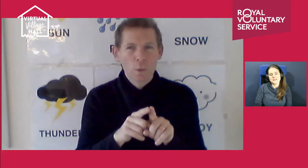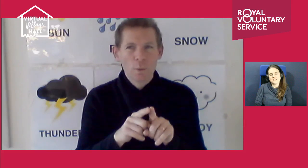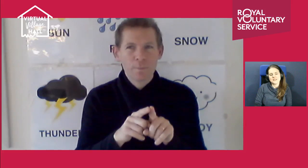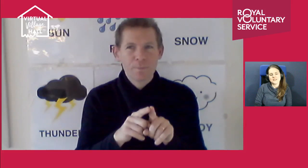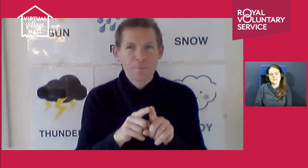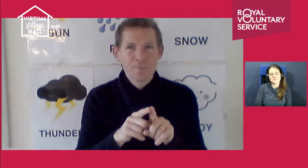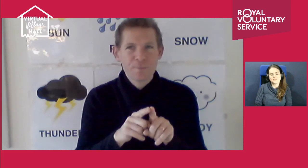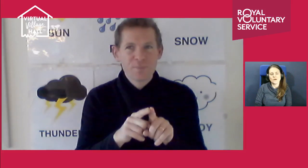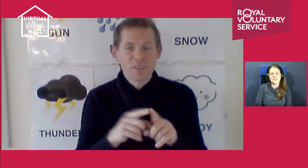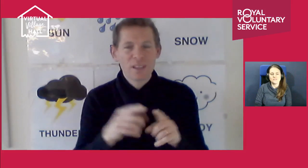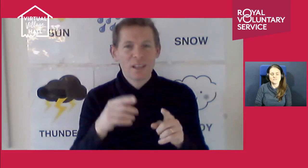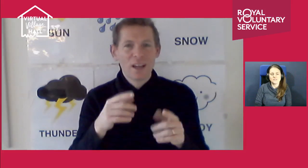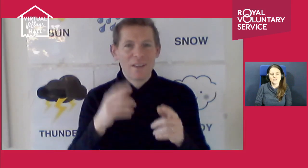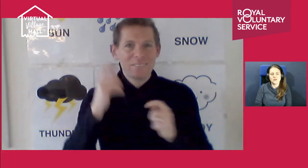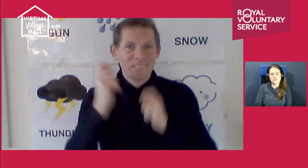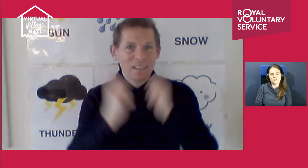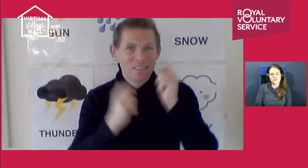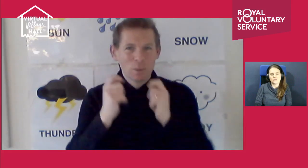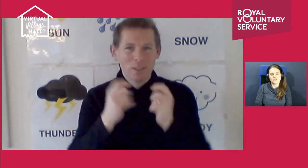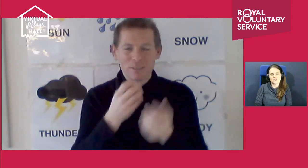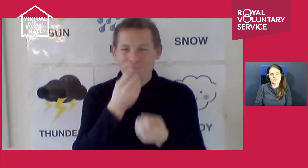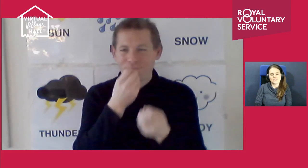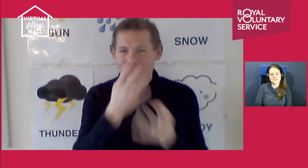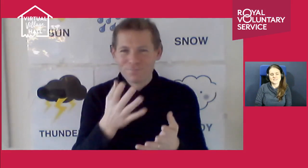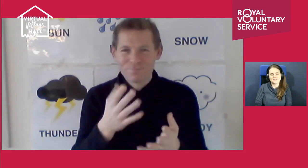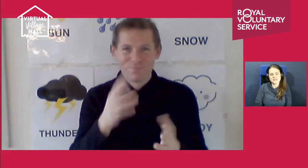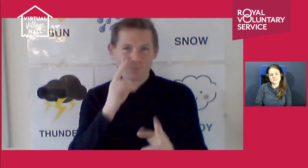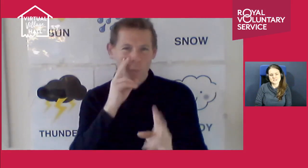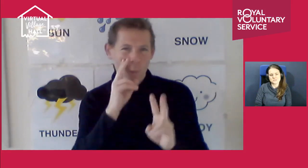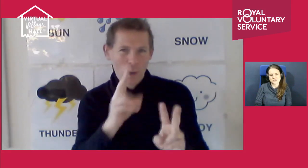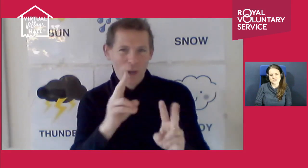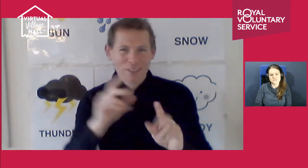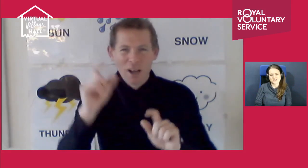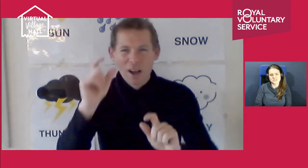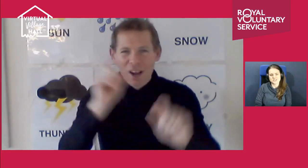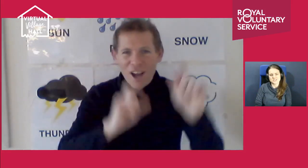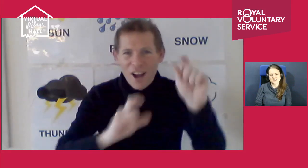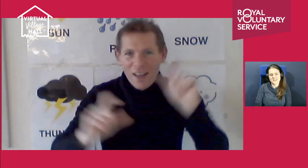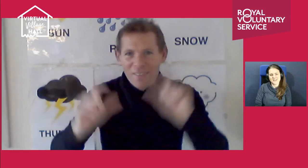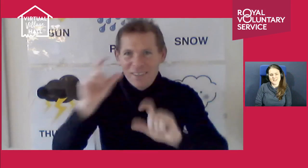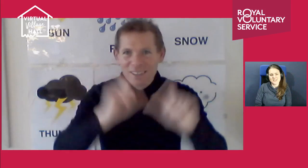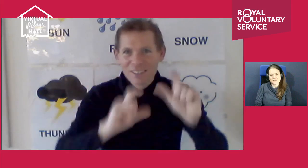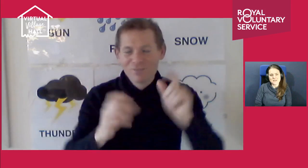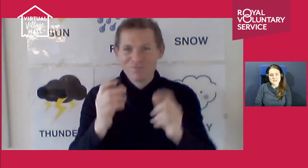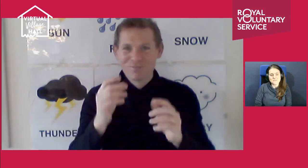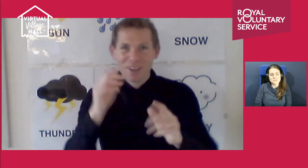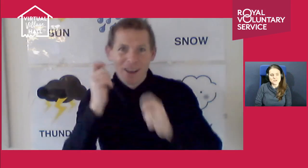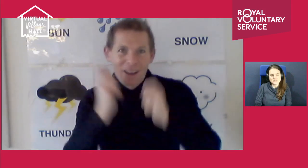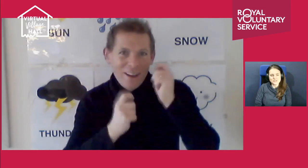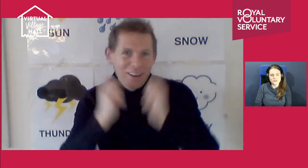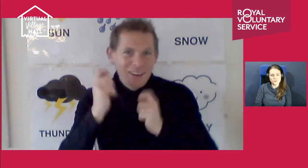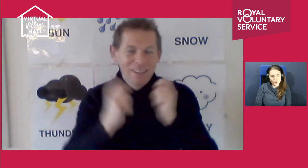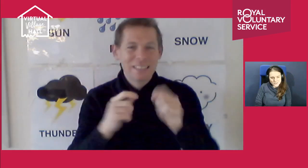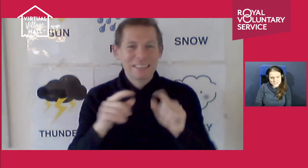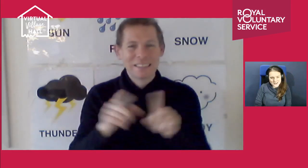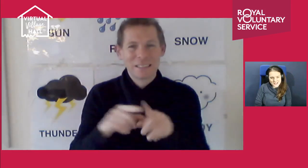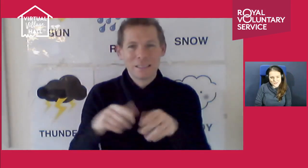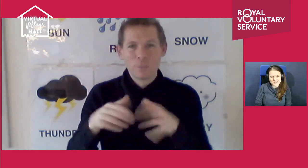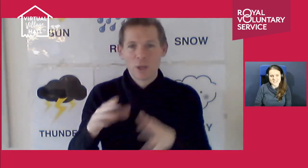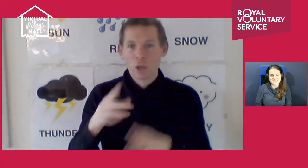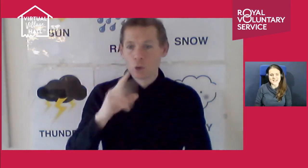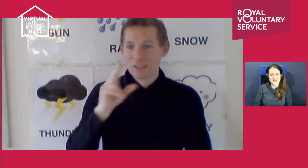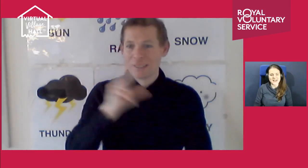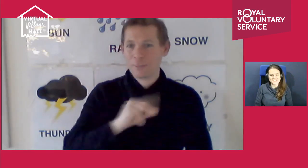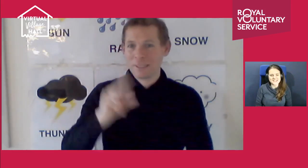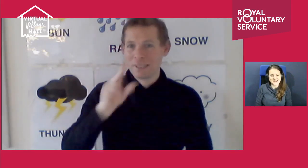It's a bit like, well, also facial expressions are just, they make it beautiful to watch the